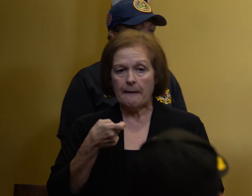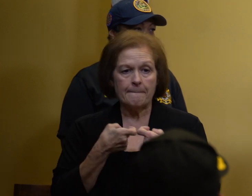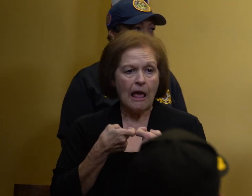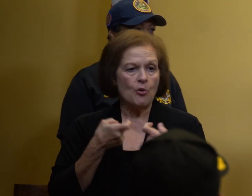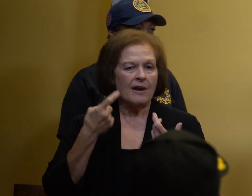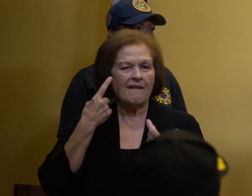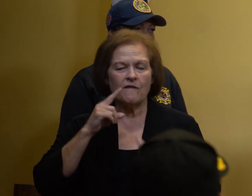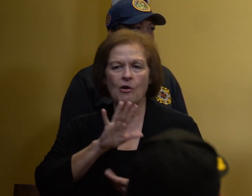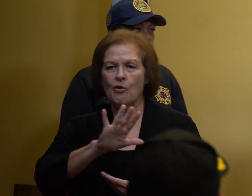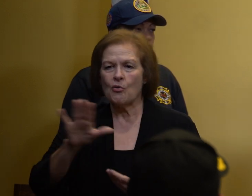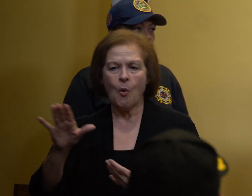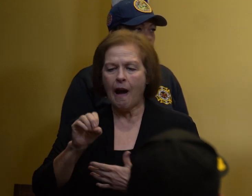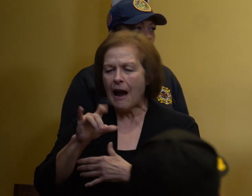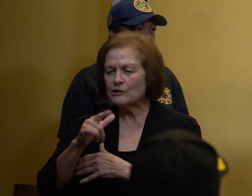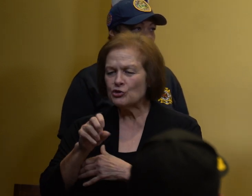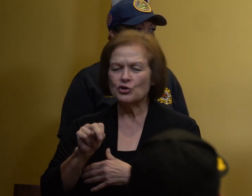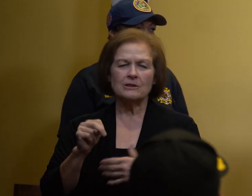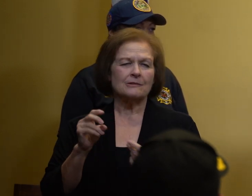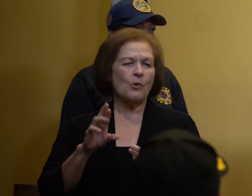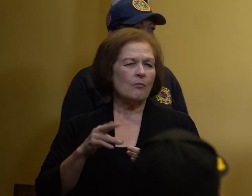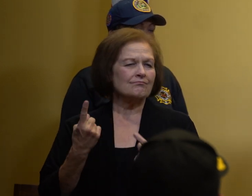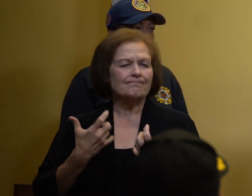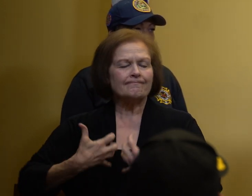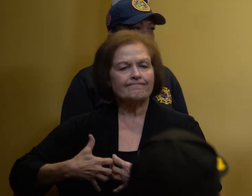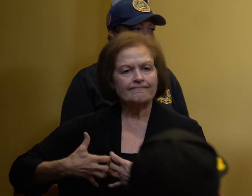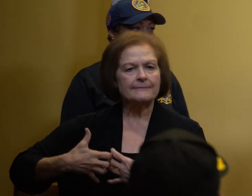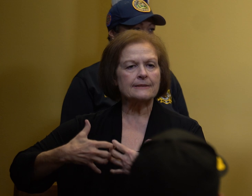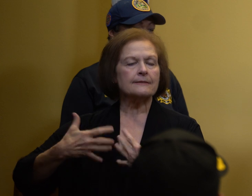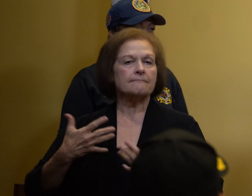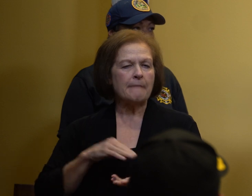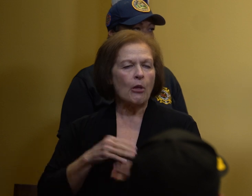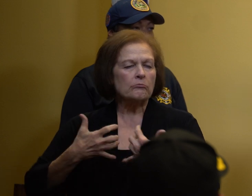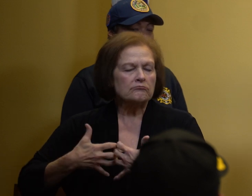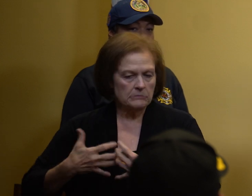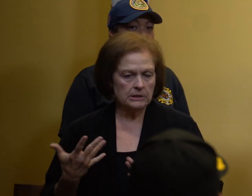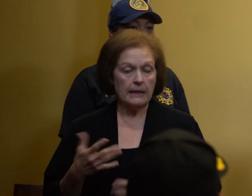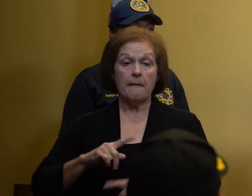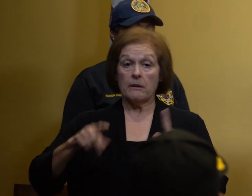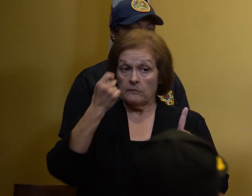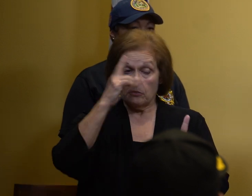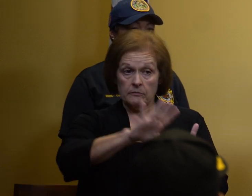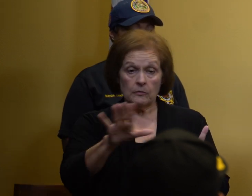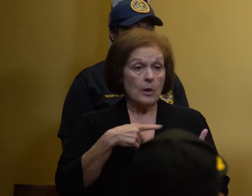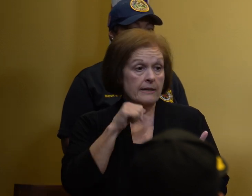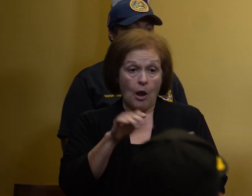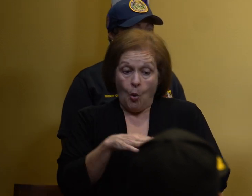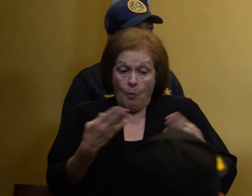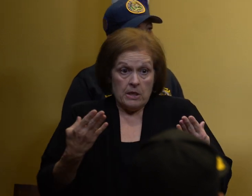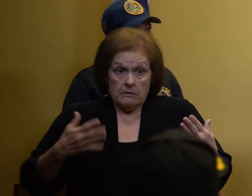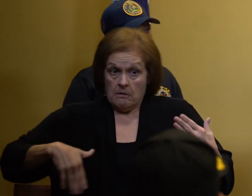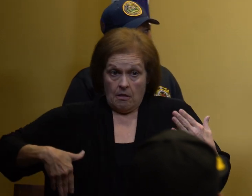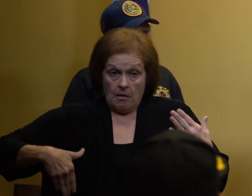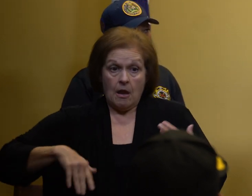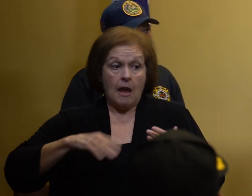for devices, oxygen bottles, and the like. And so you'll hear a little bit more about that as well. But again, they're not open right now. They'll be open once the